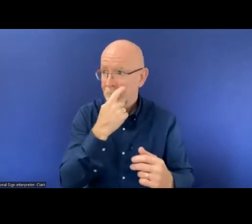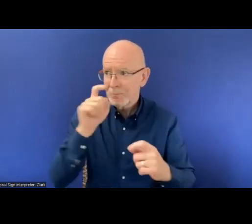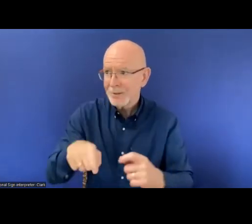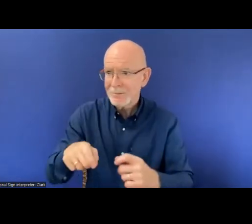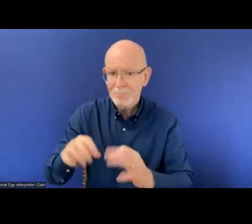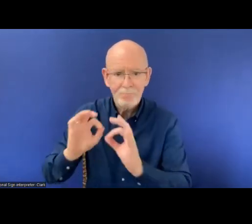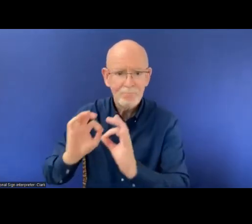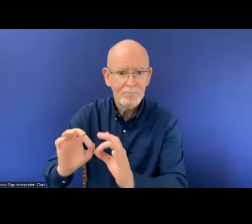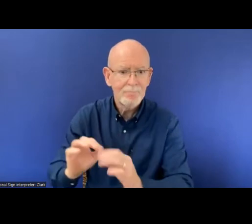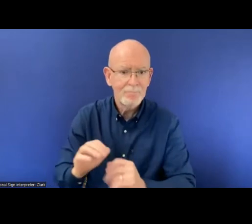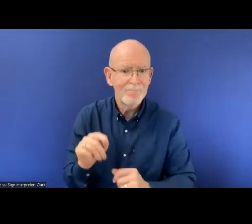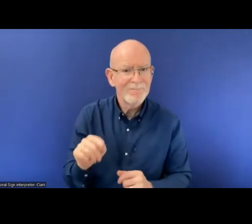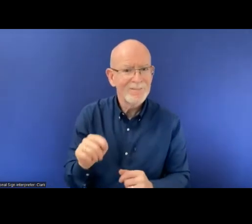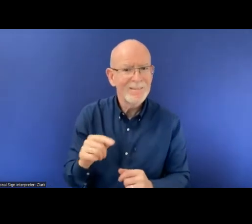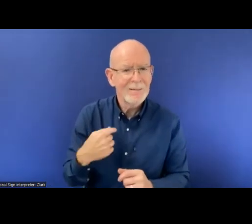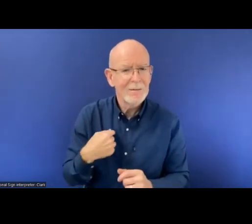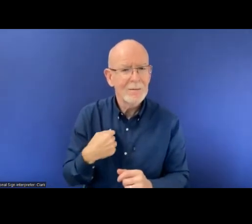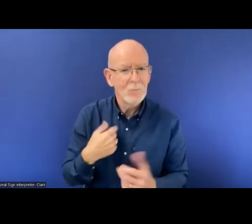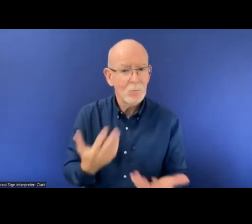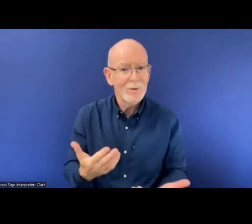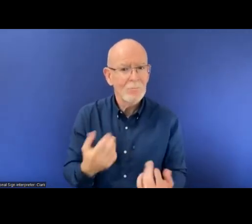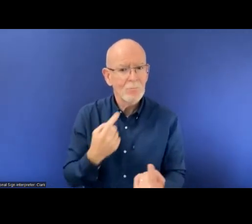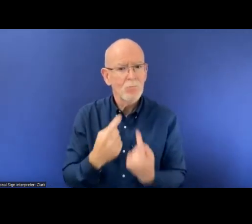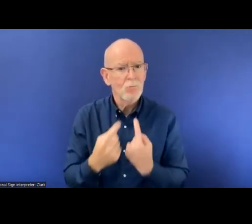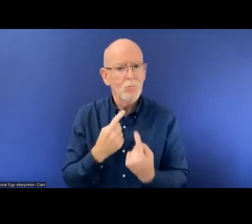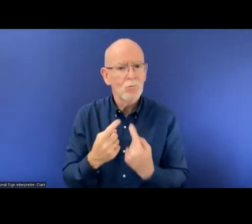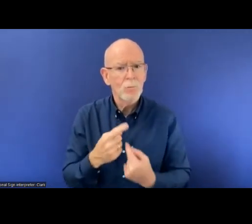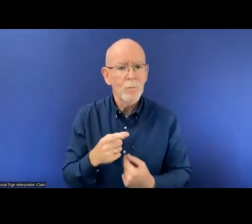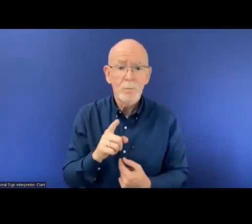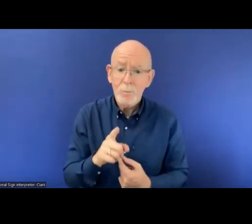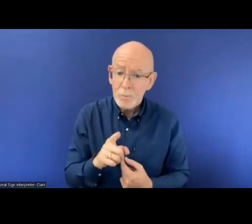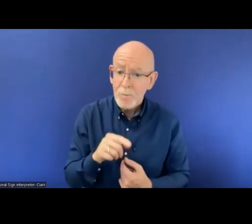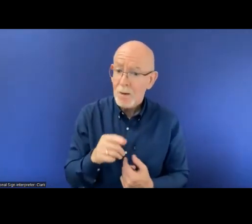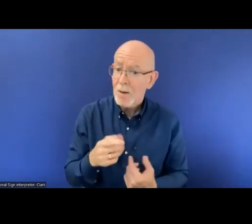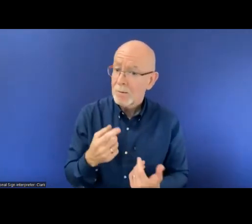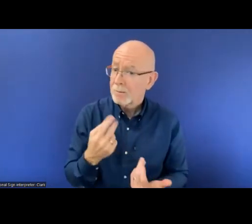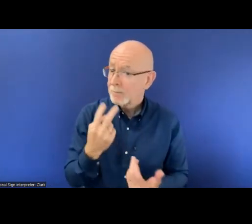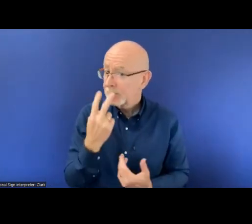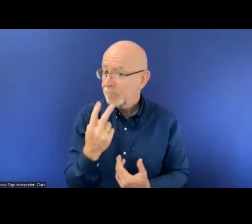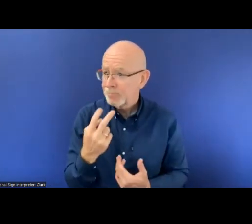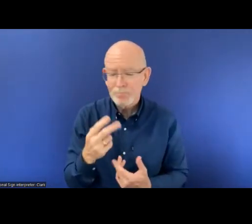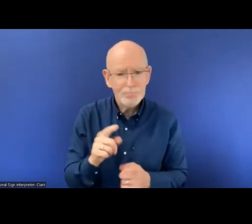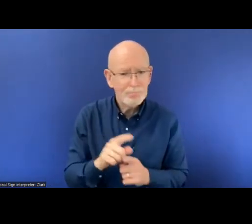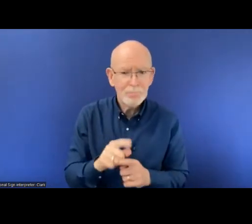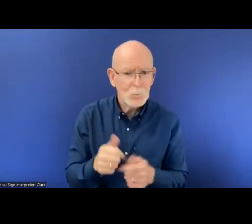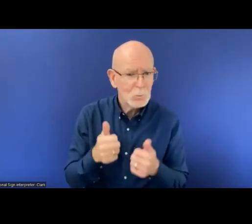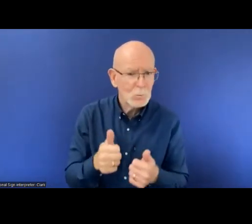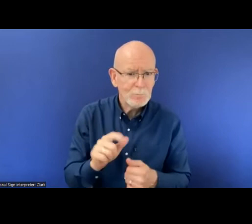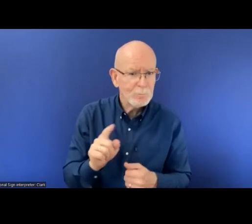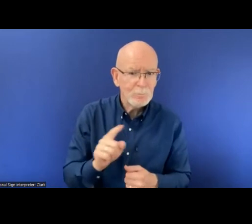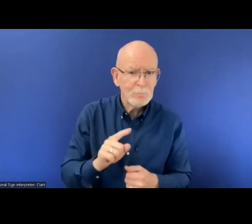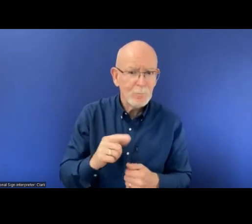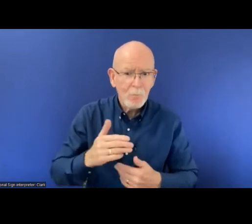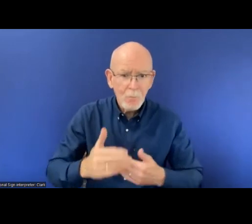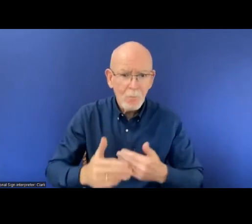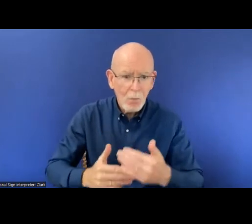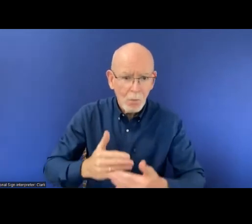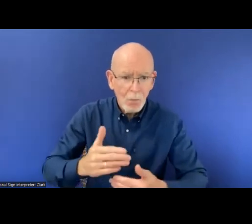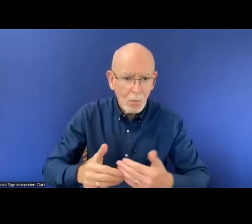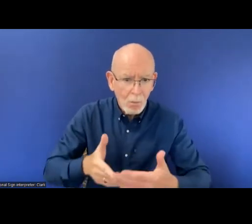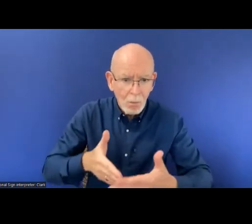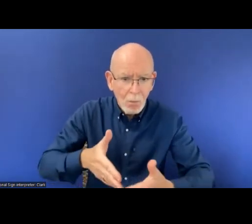recognition across the sustainable development agenda. So one thing I'll be asking our panel in this hour is, how do we move